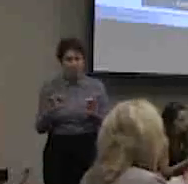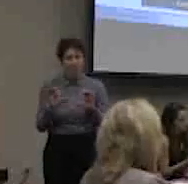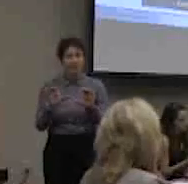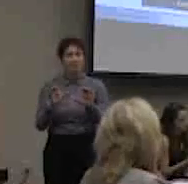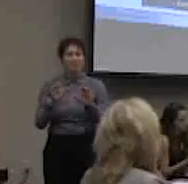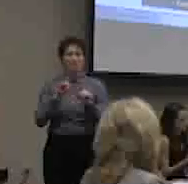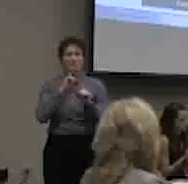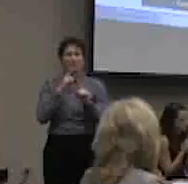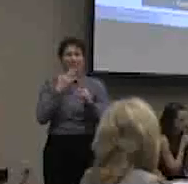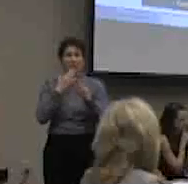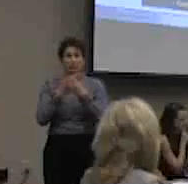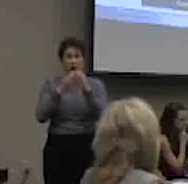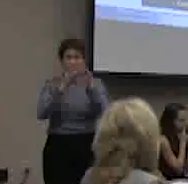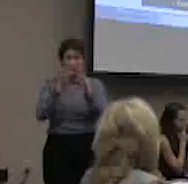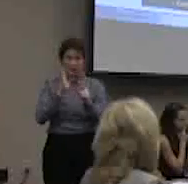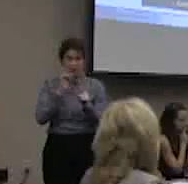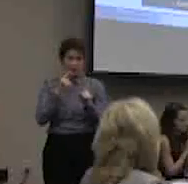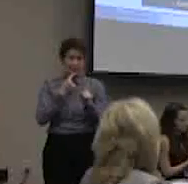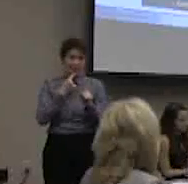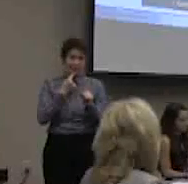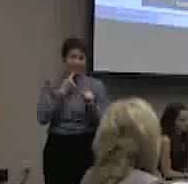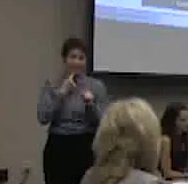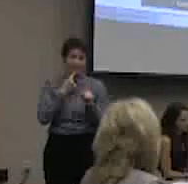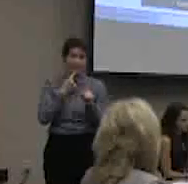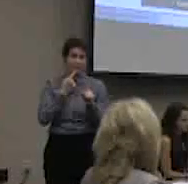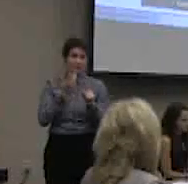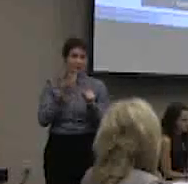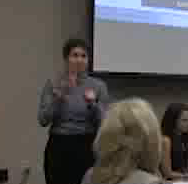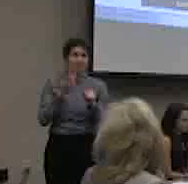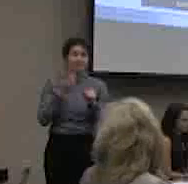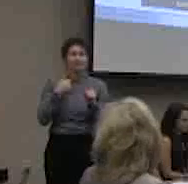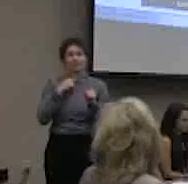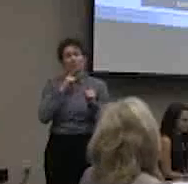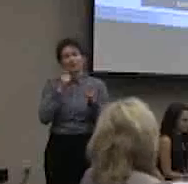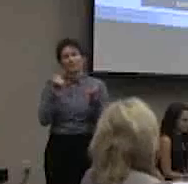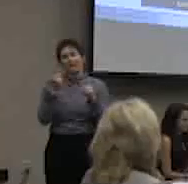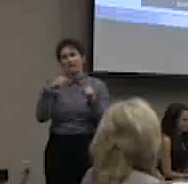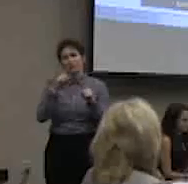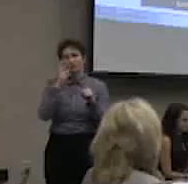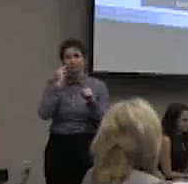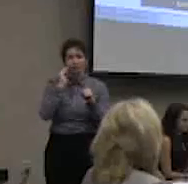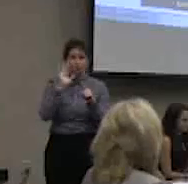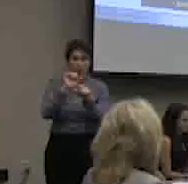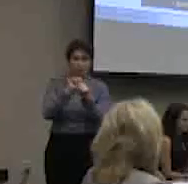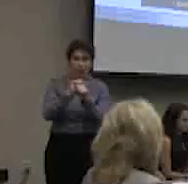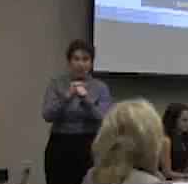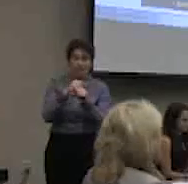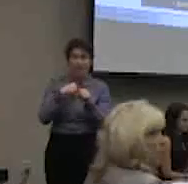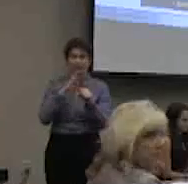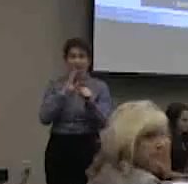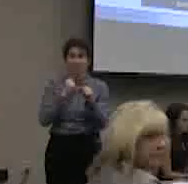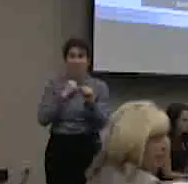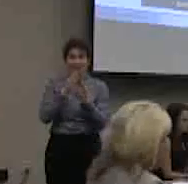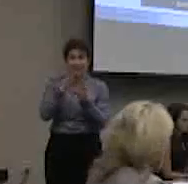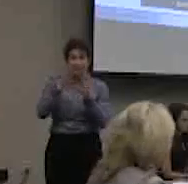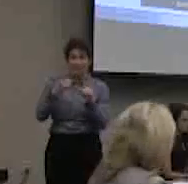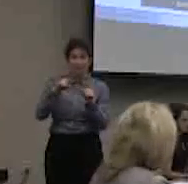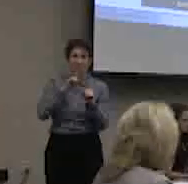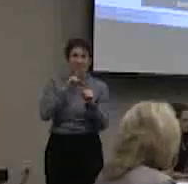I would give is, as I'm sure many of you experience in your job, when I talk to my neighbors, they don't entirely